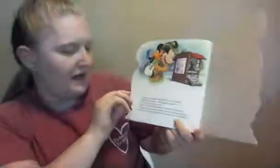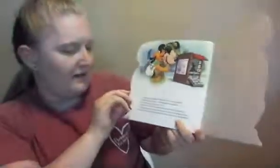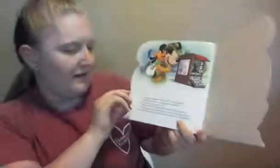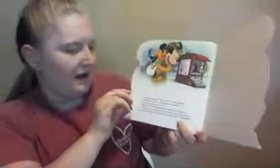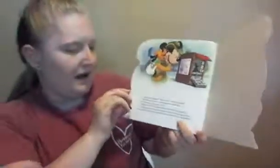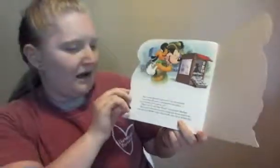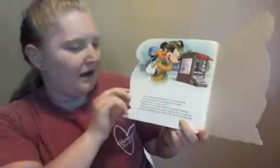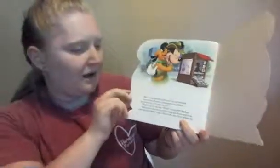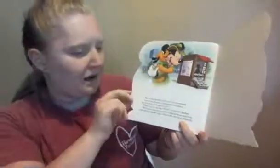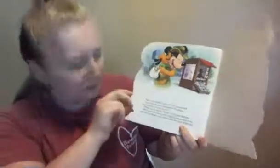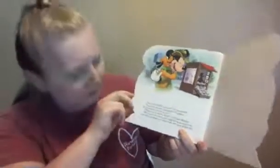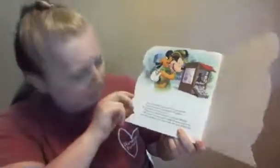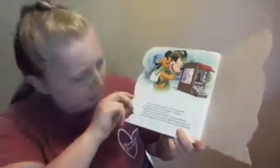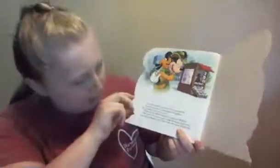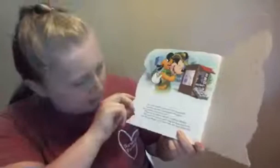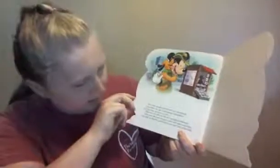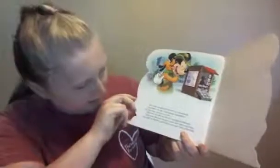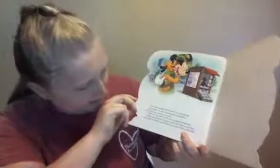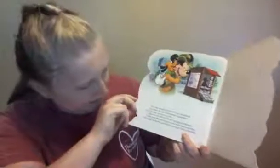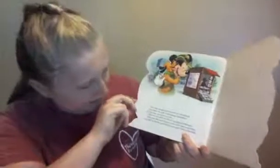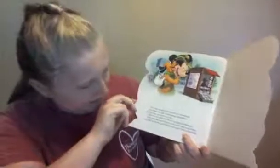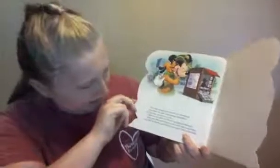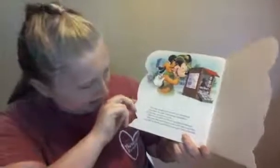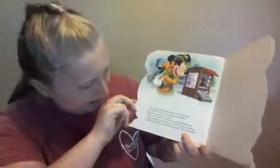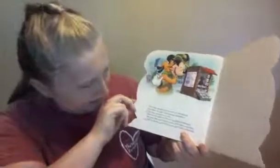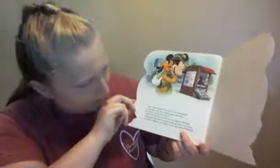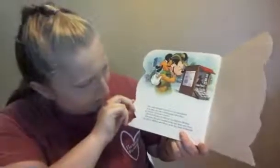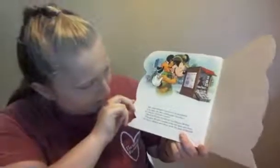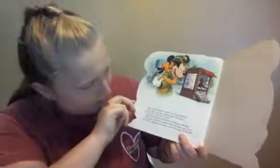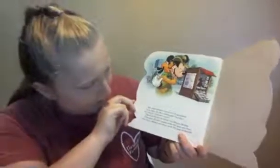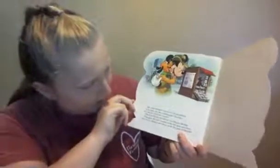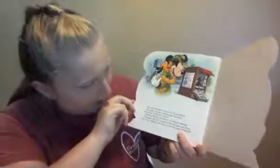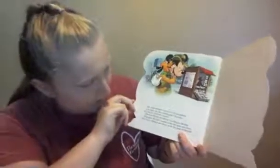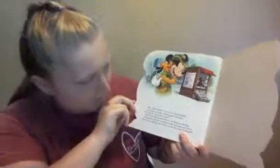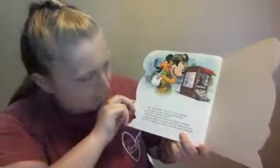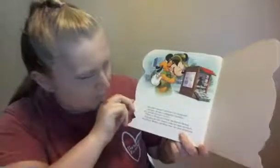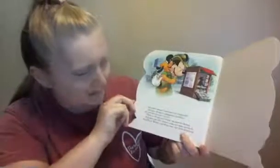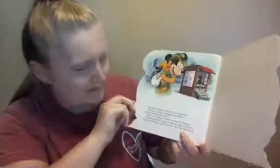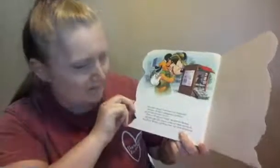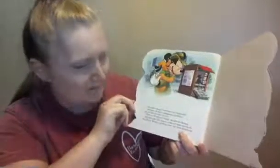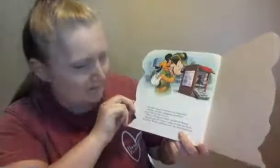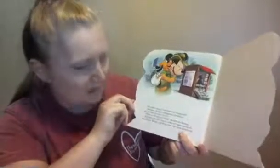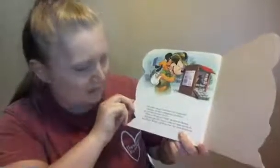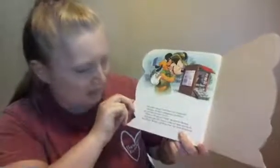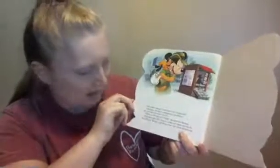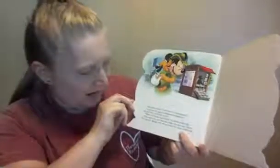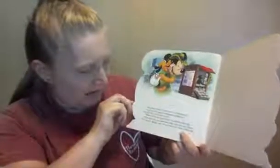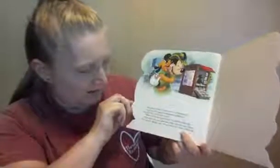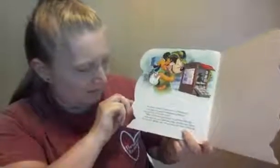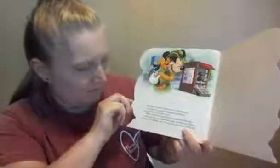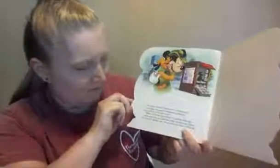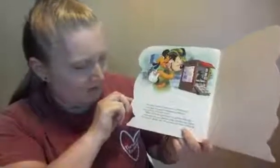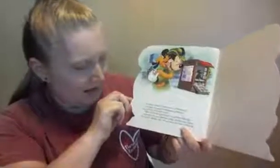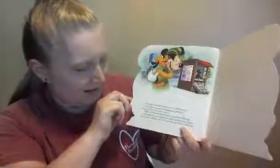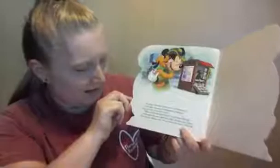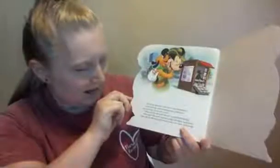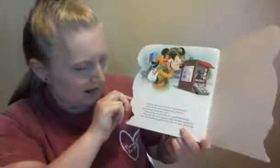That's it, I'll call you Pluto, exclaimed Mickey. Pluto gave his new master a big wet kiss, and from that day